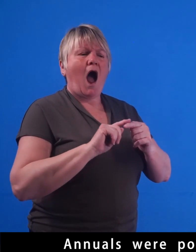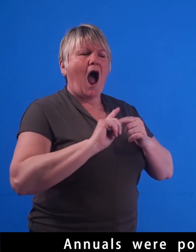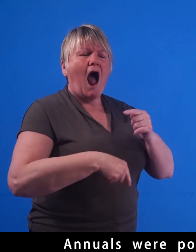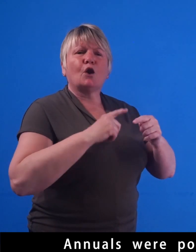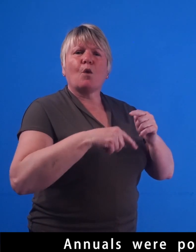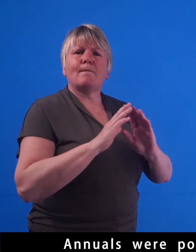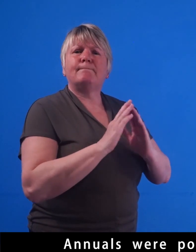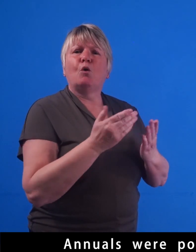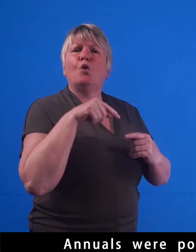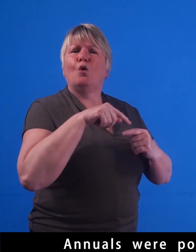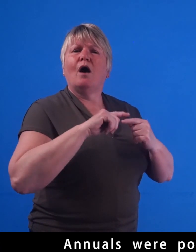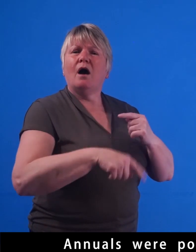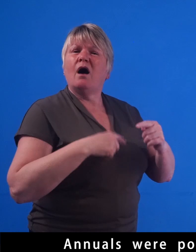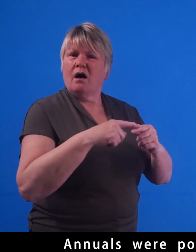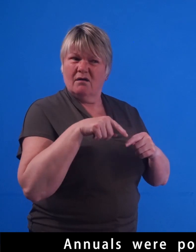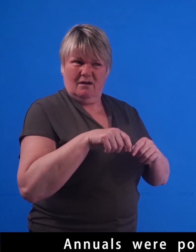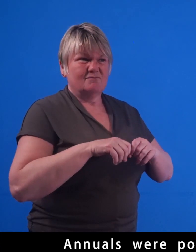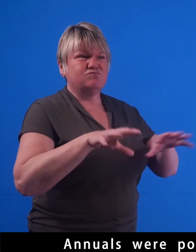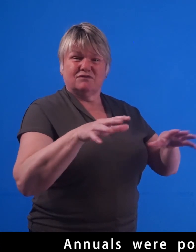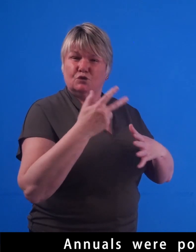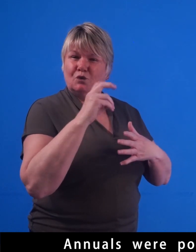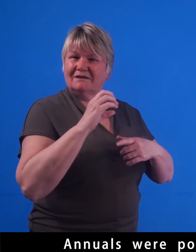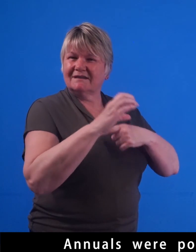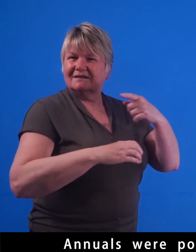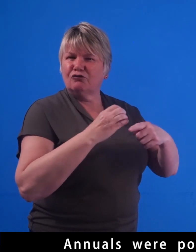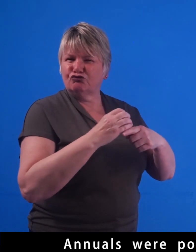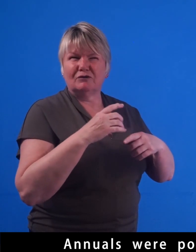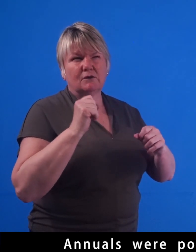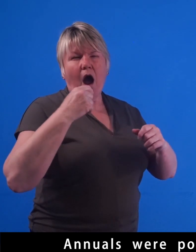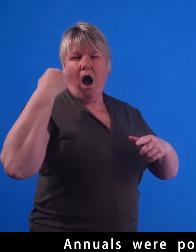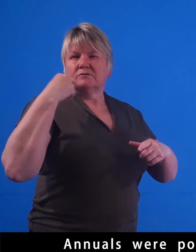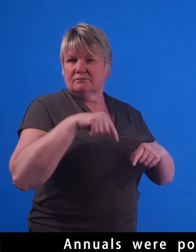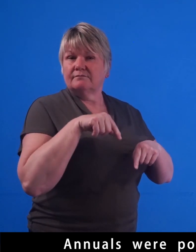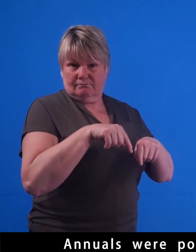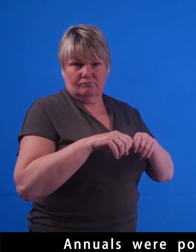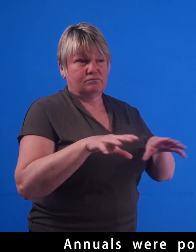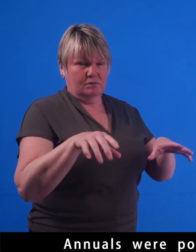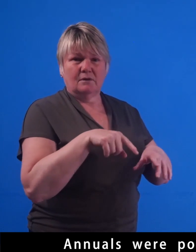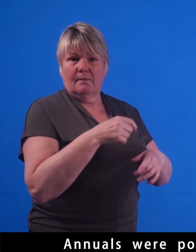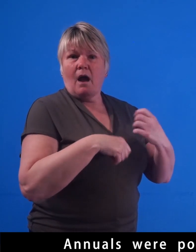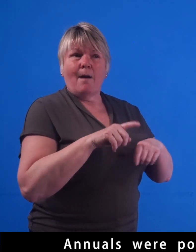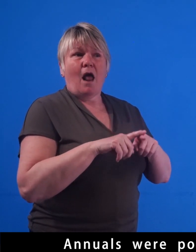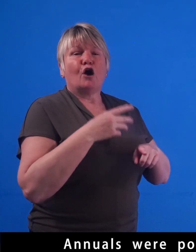Annuals were popular from the turn of the 20th century and are still a staple Christmas present.